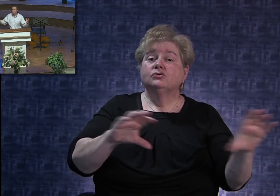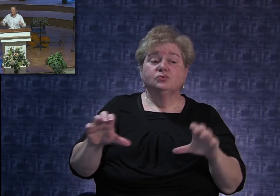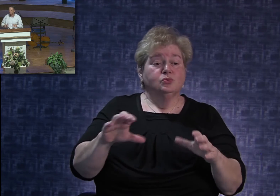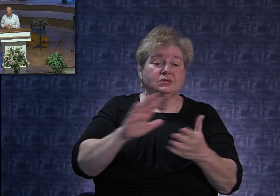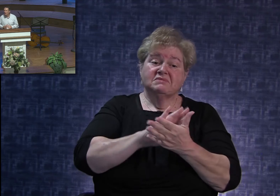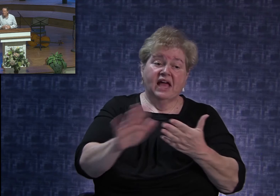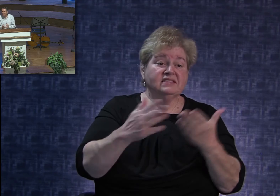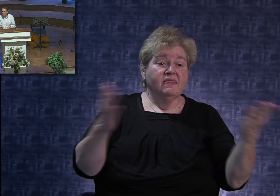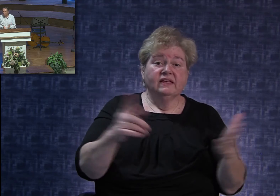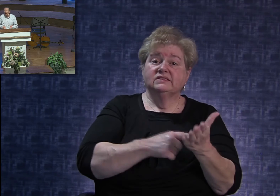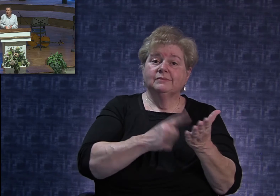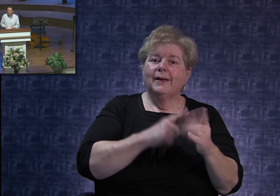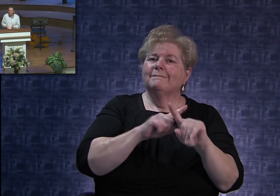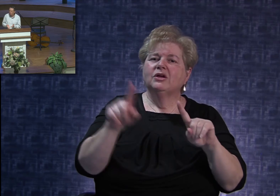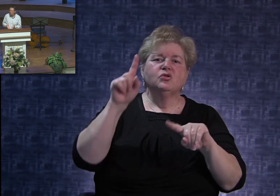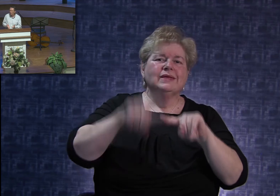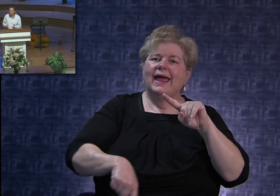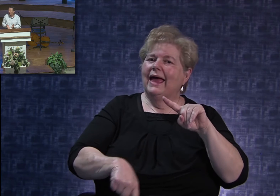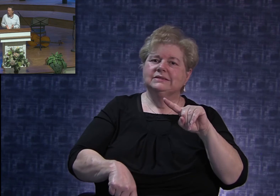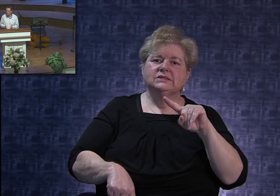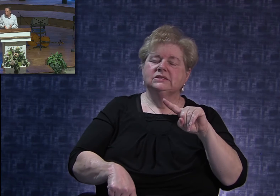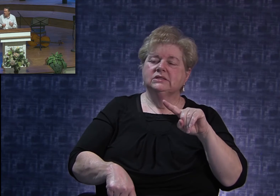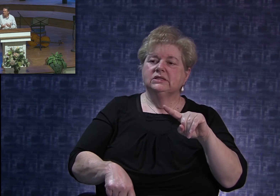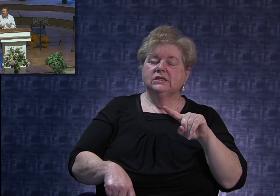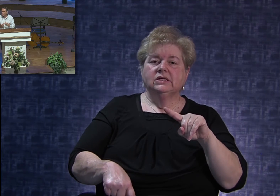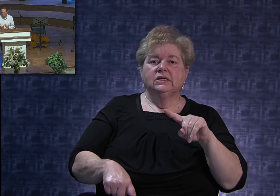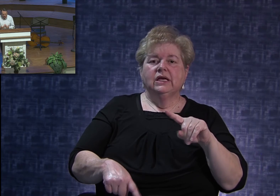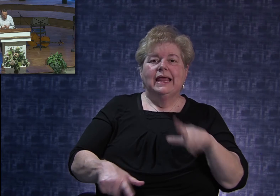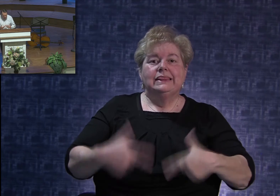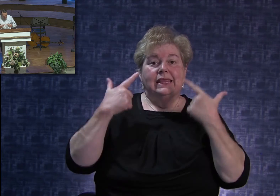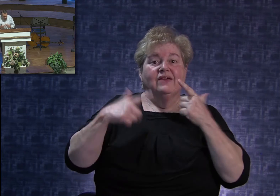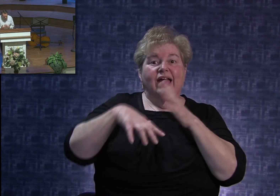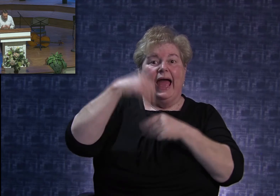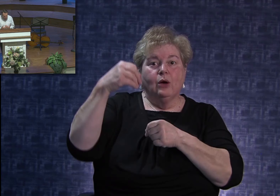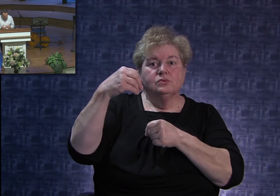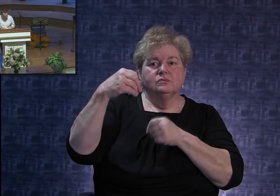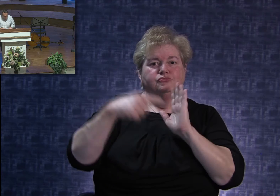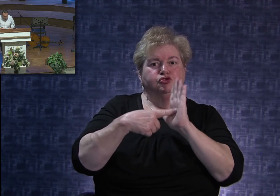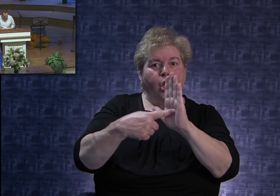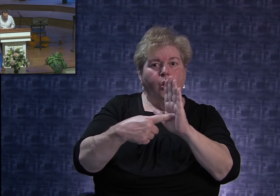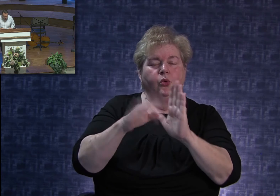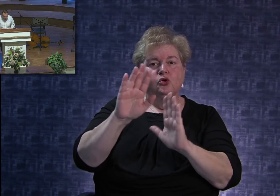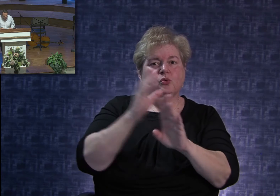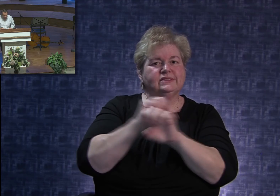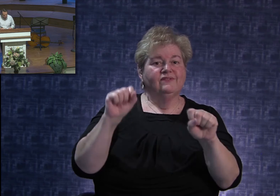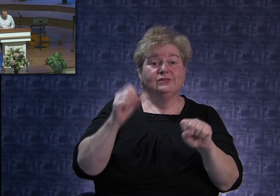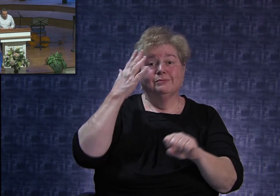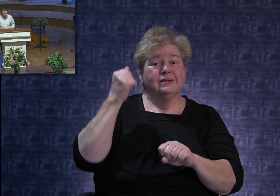can do some good things, but they can't accomplish what Paul is calling us to because they don't have the Spirit of God residing in